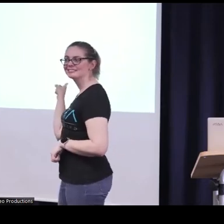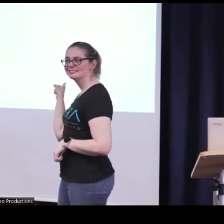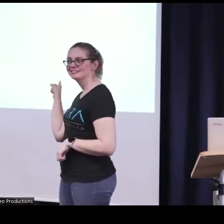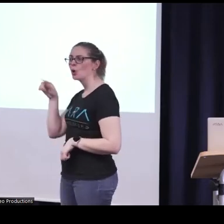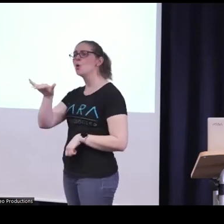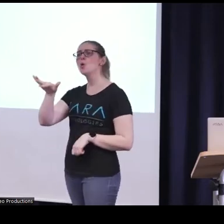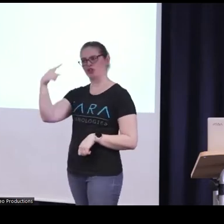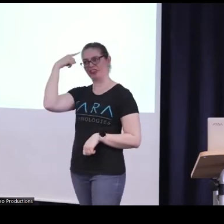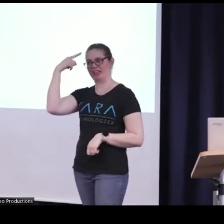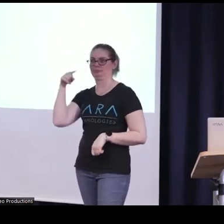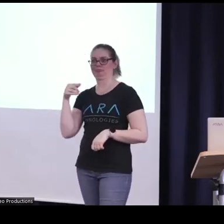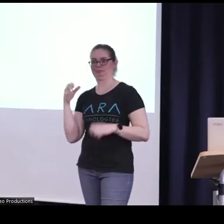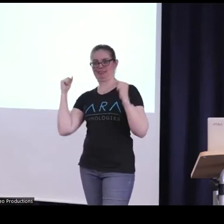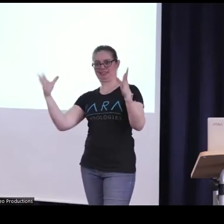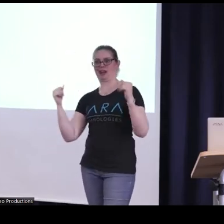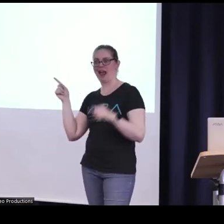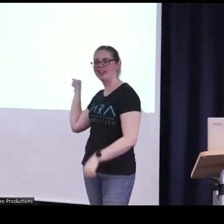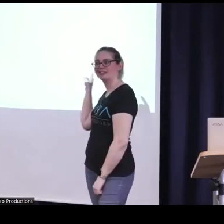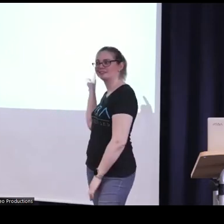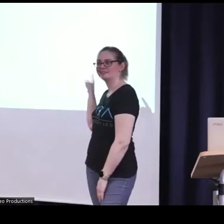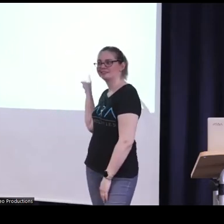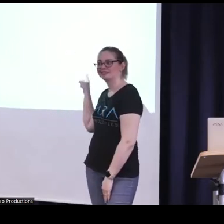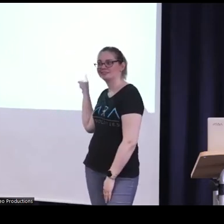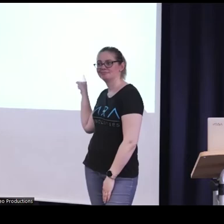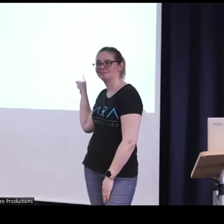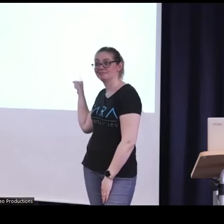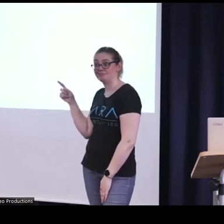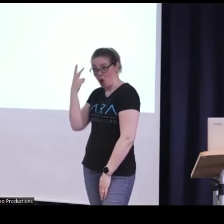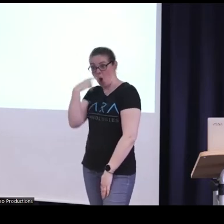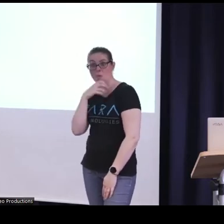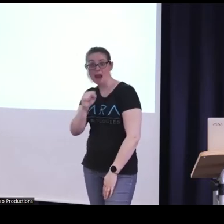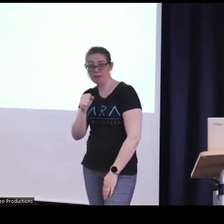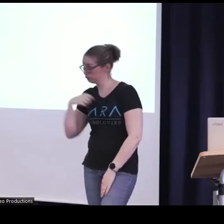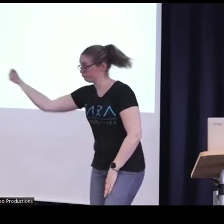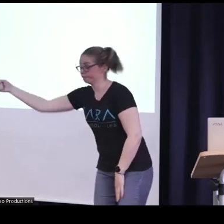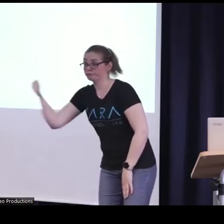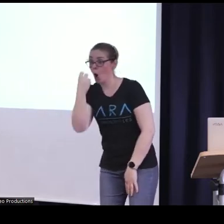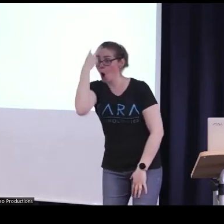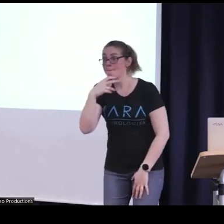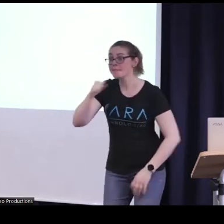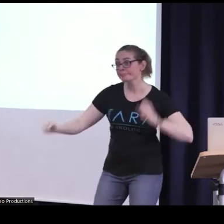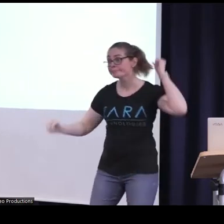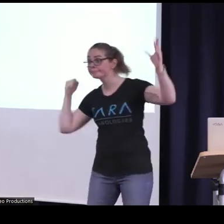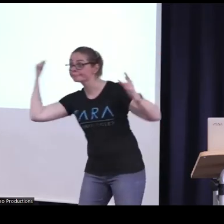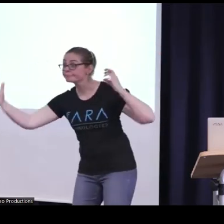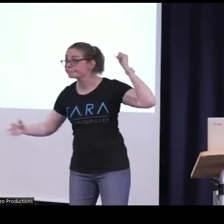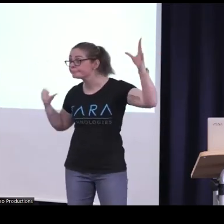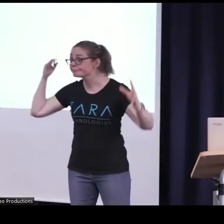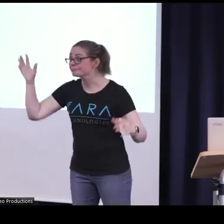So who do you think signed for this avatar? Was it an old man?